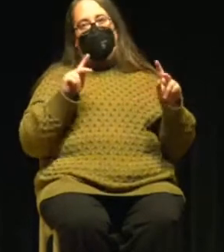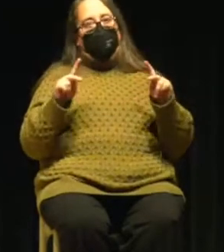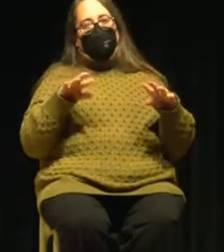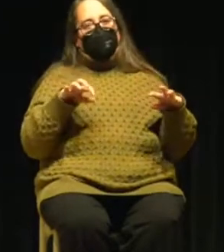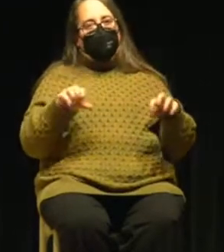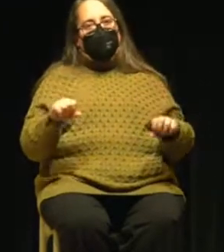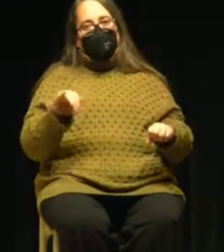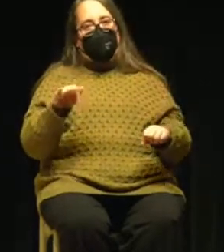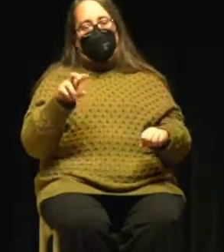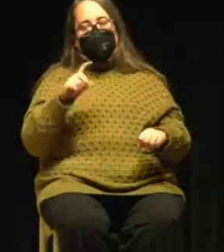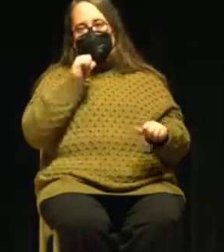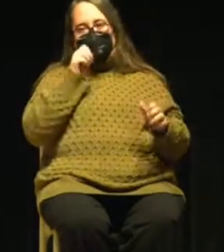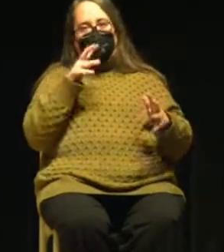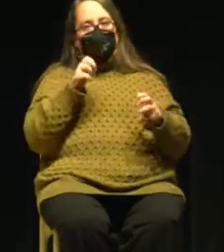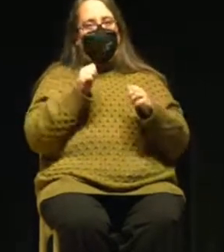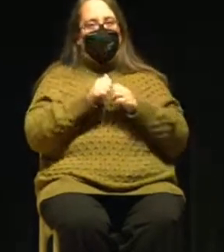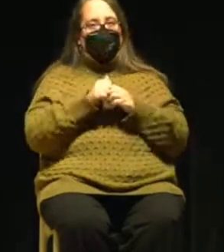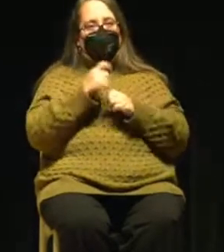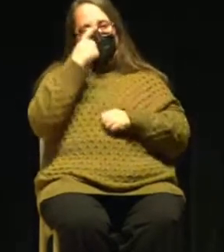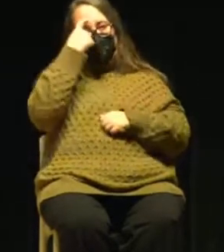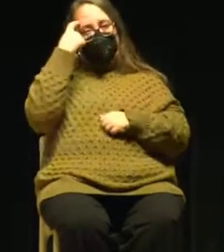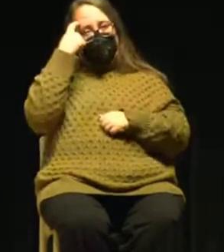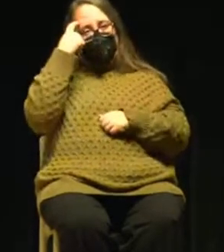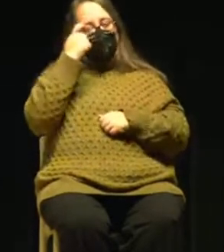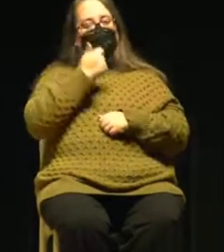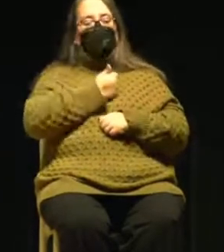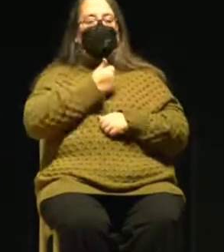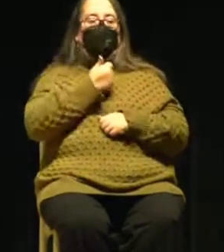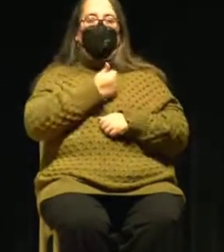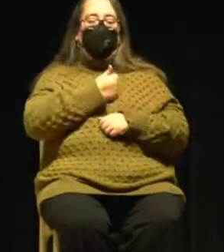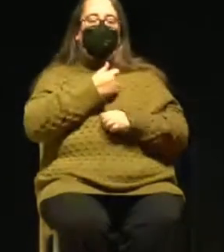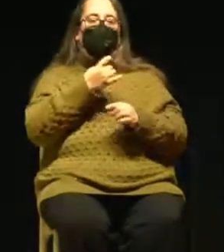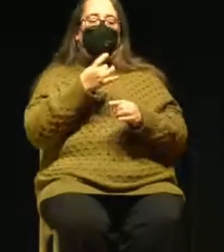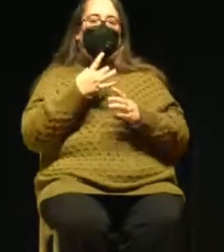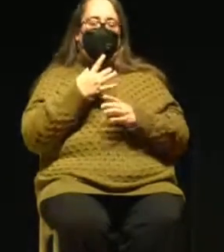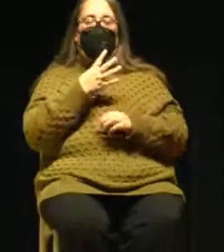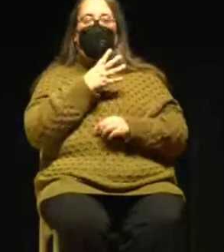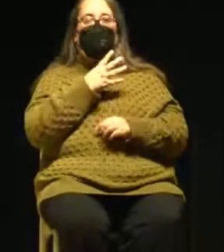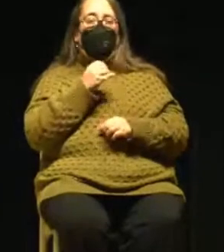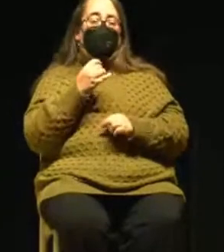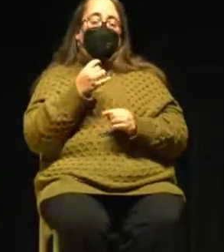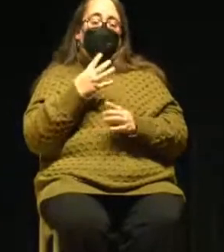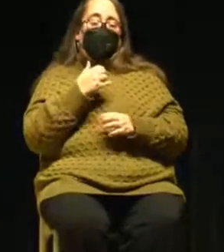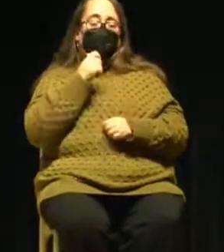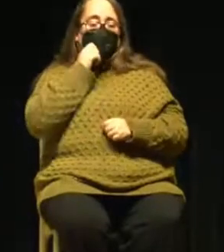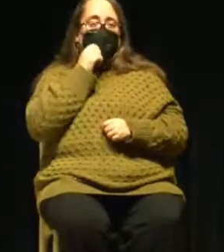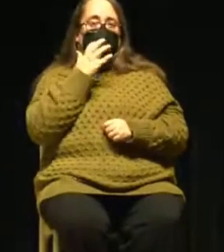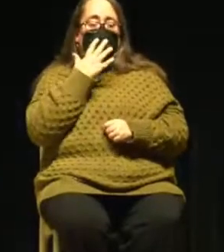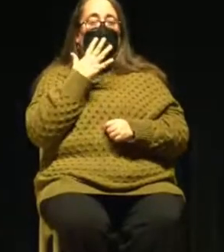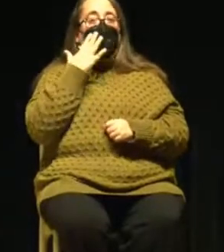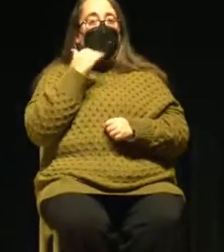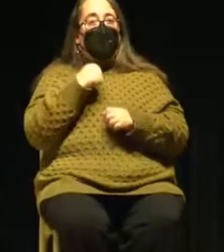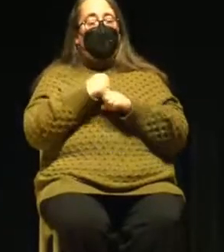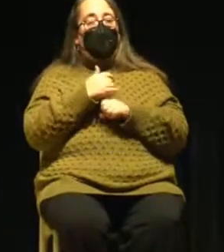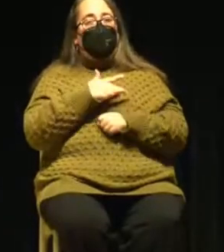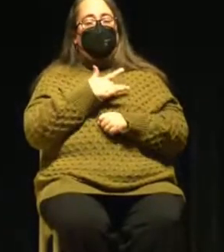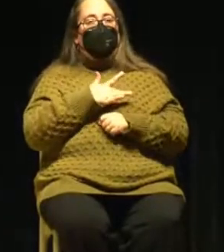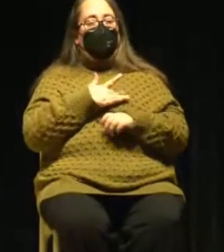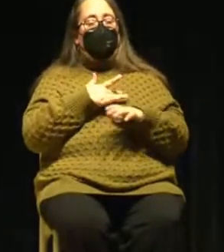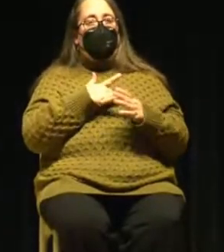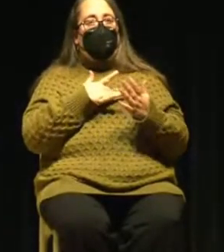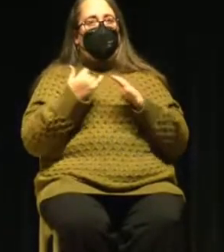colonized that was not left with that legacy of self hatred and hating their skin color because they were made to feel